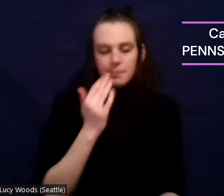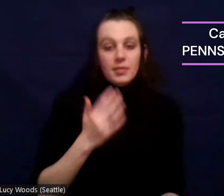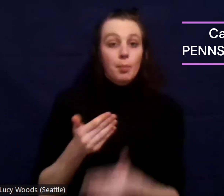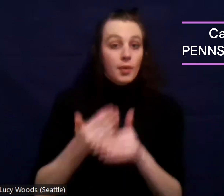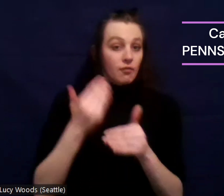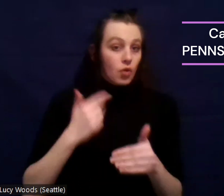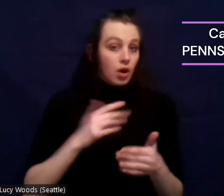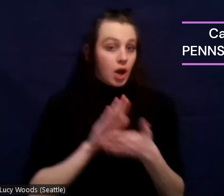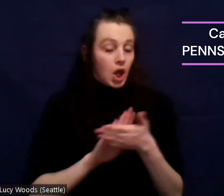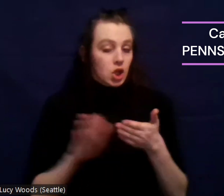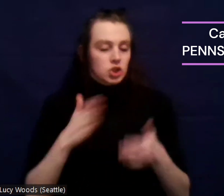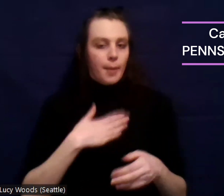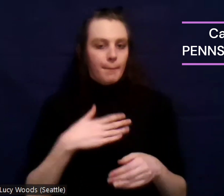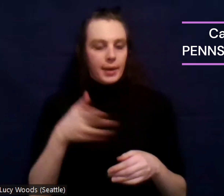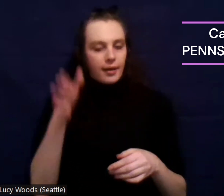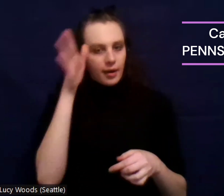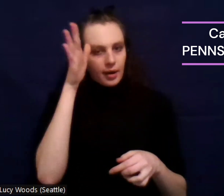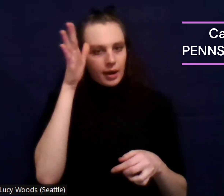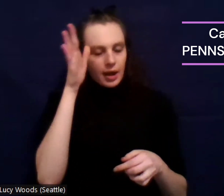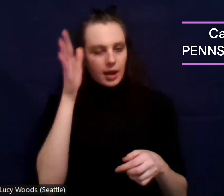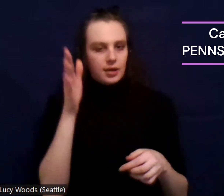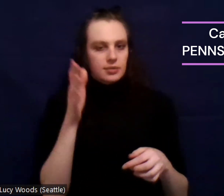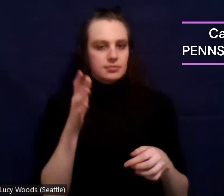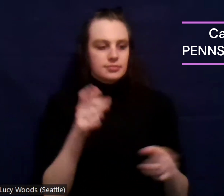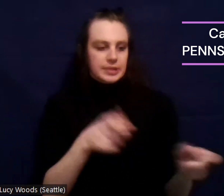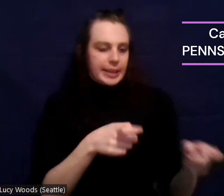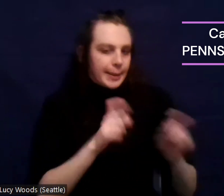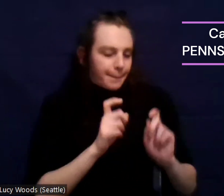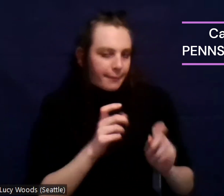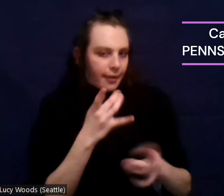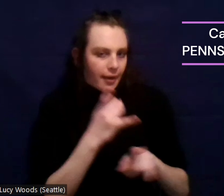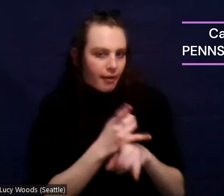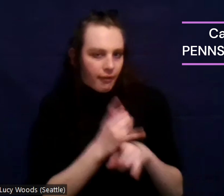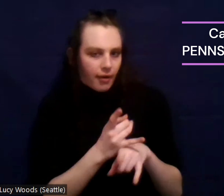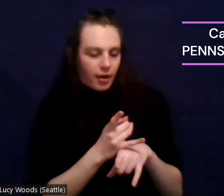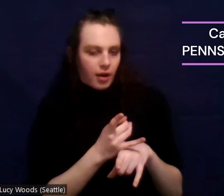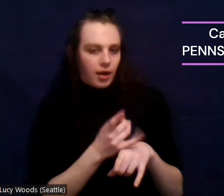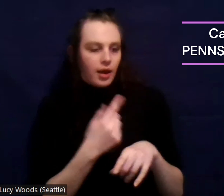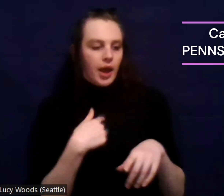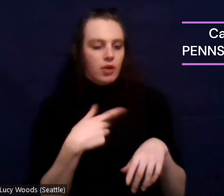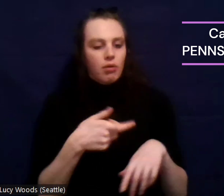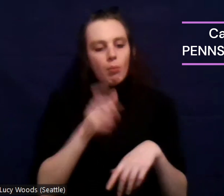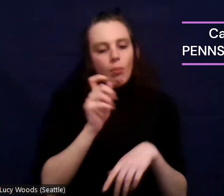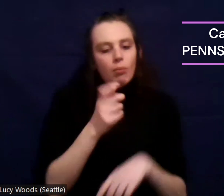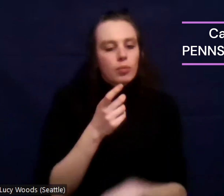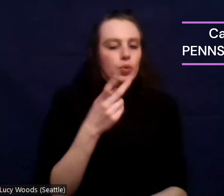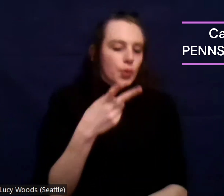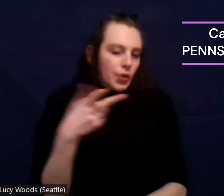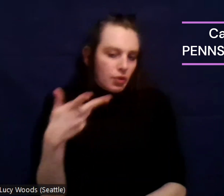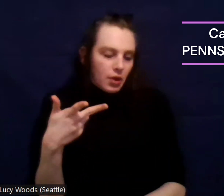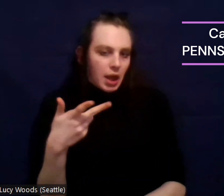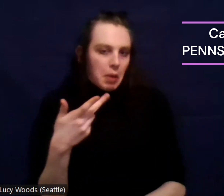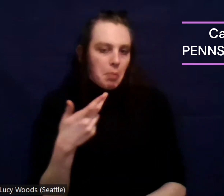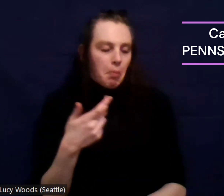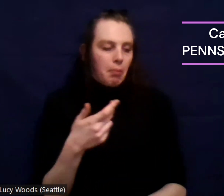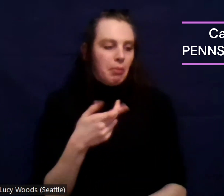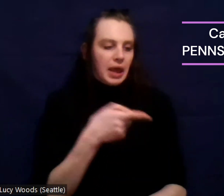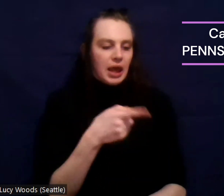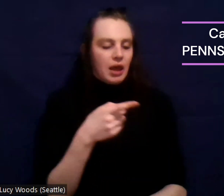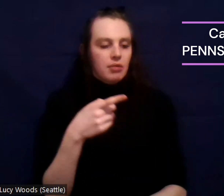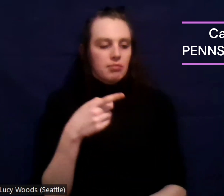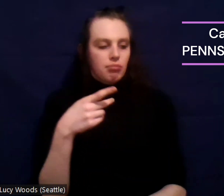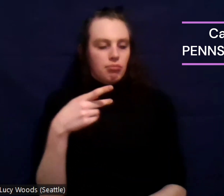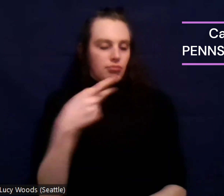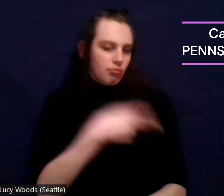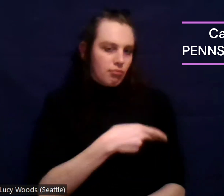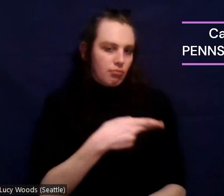then, he cut me off after two drinks. So I had, no idea, that I was like an alcoholic. Like, I